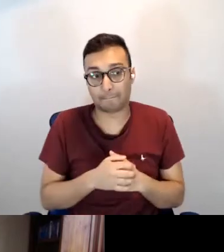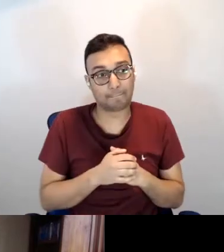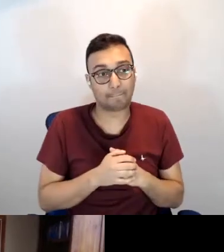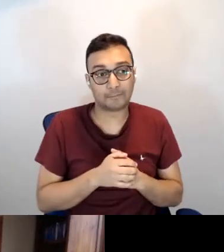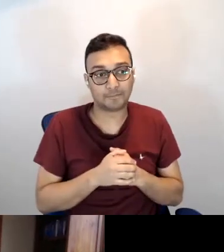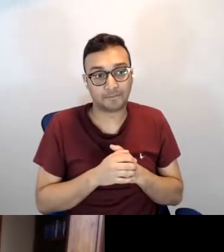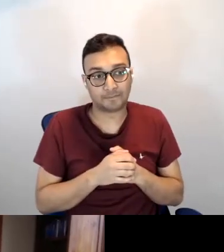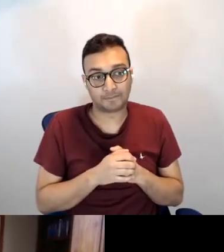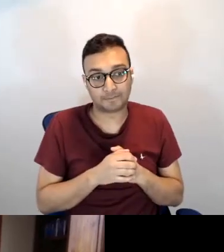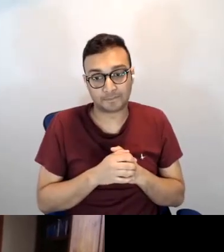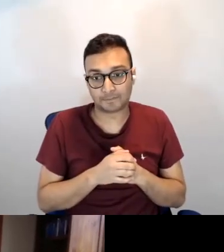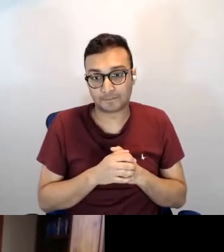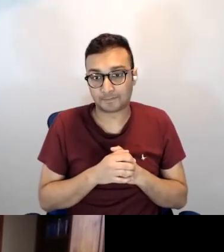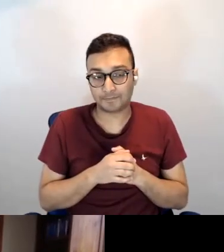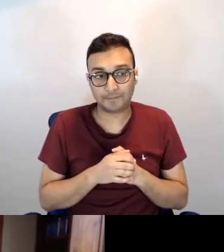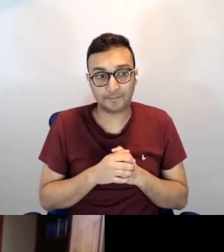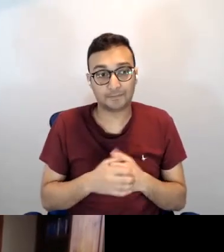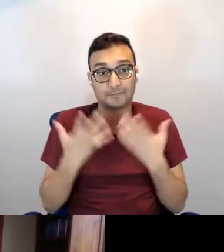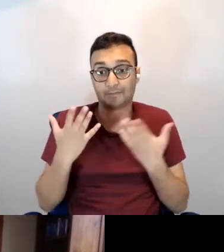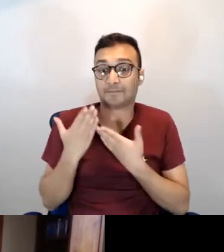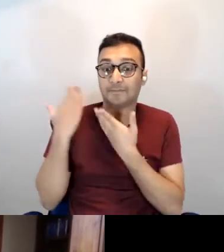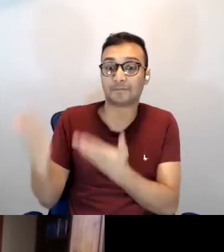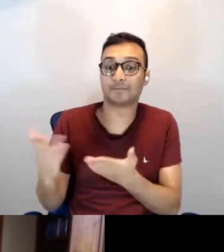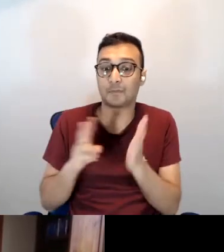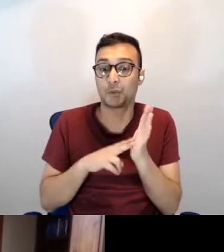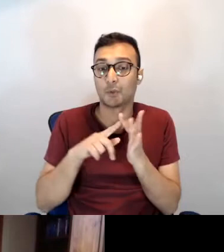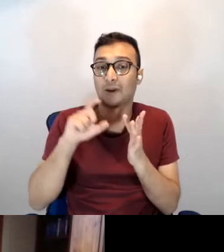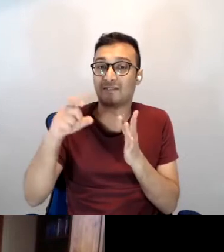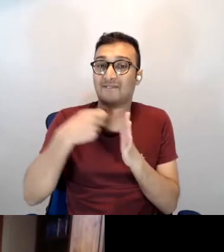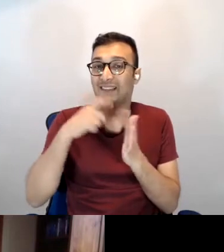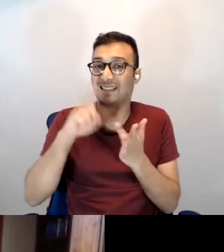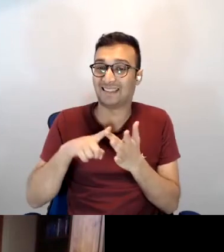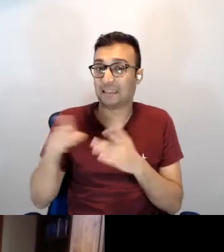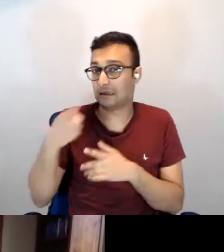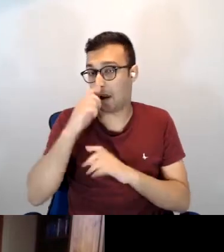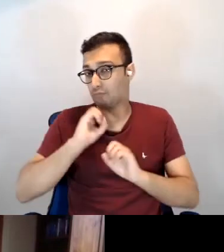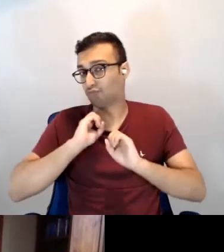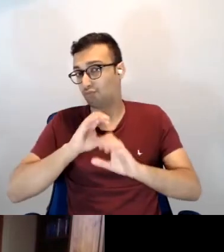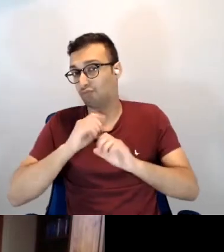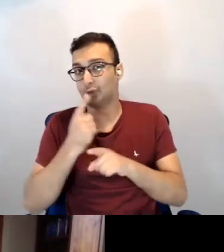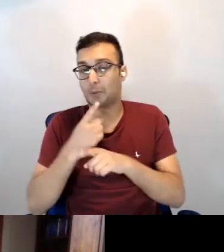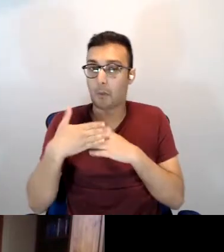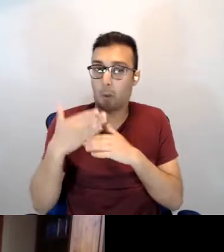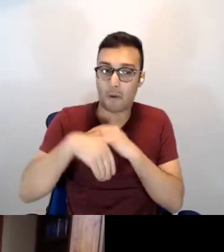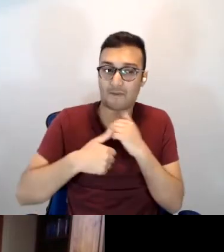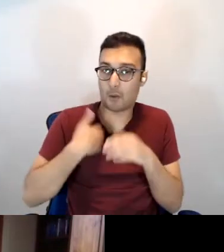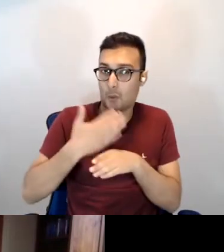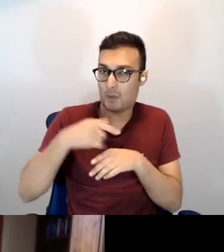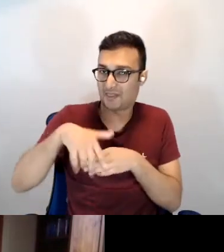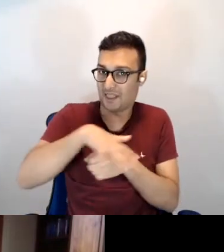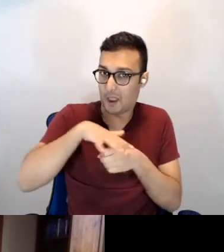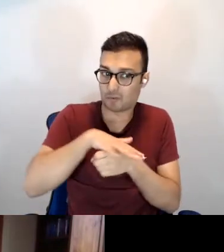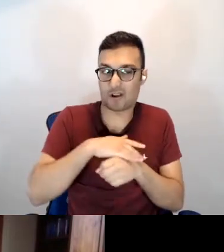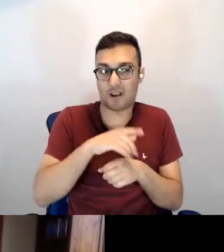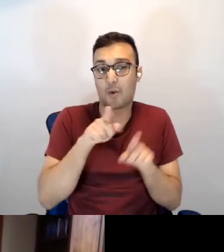So I'll first of all hand across to Vicky just to tell us a little bit more about some of our work in this area and about the country capacity assessments.